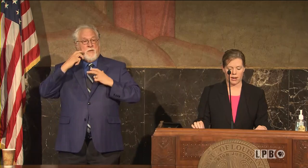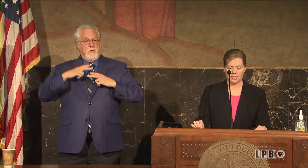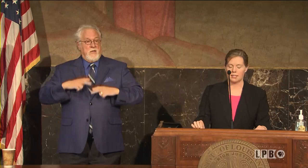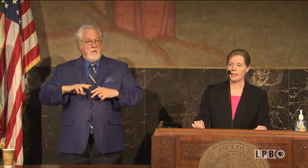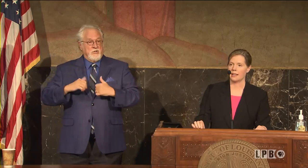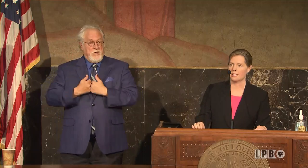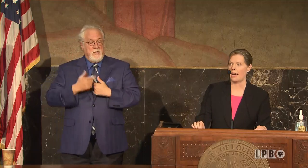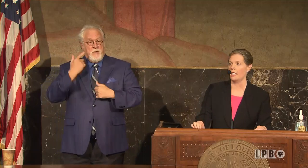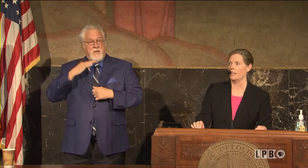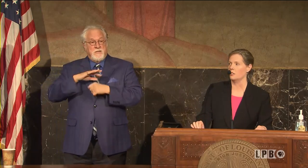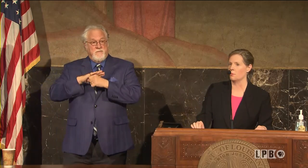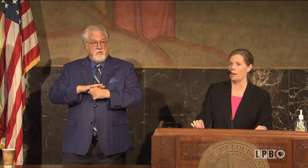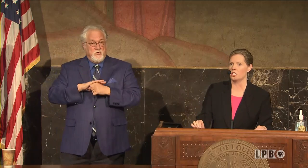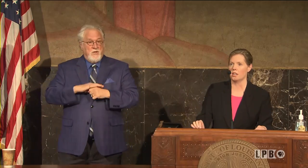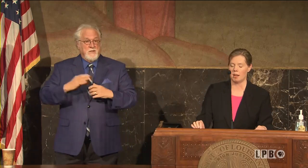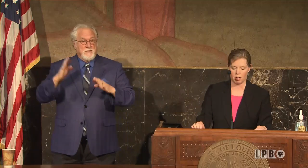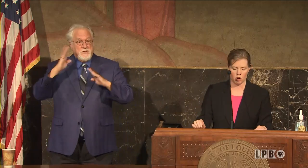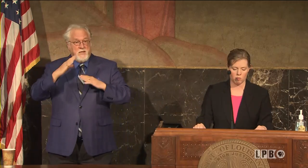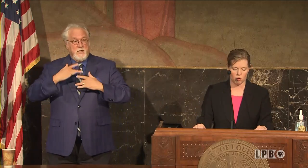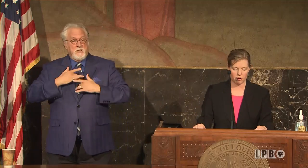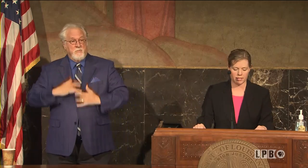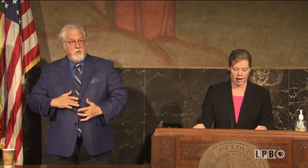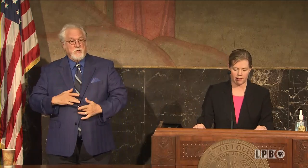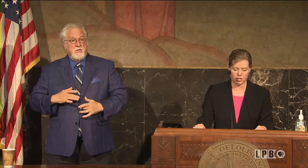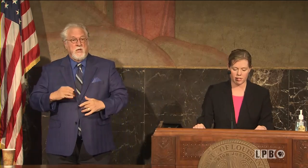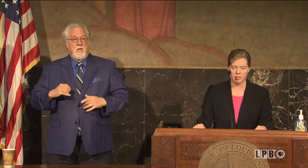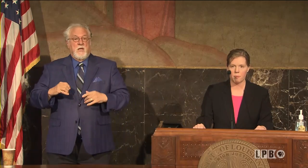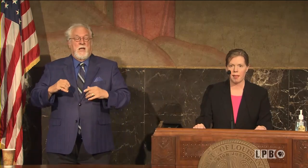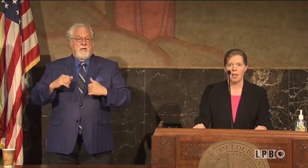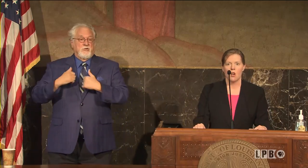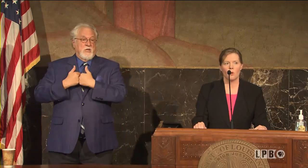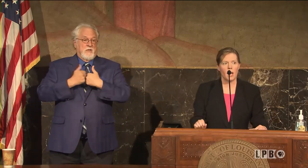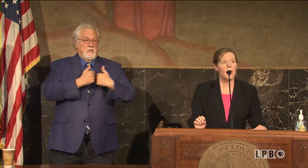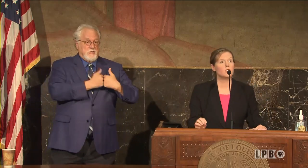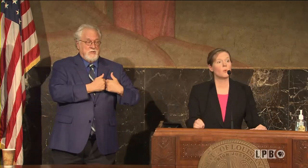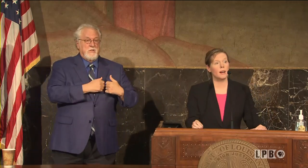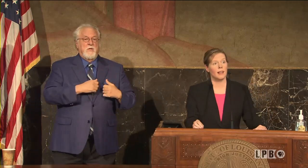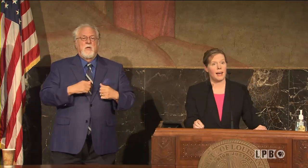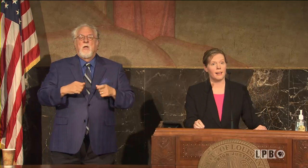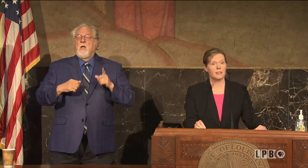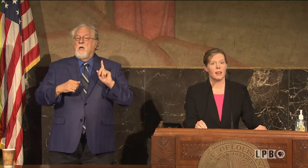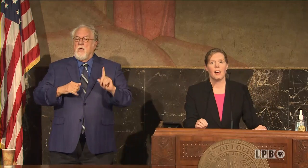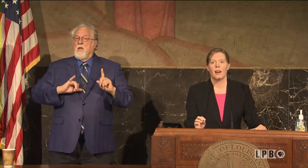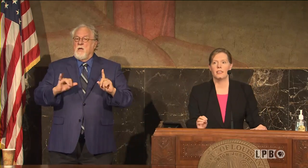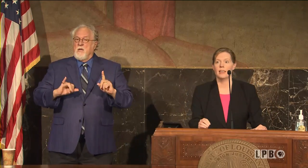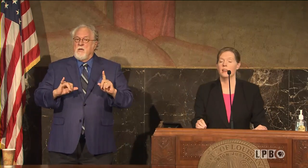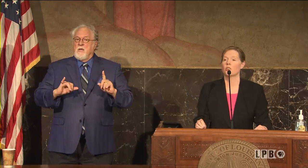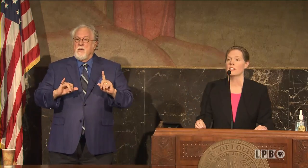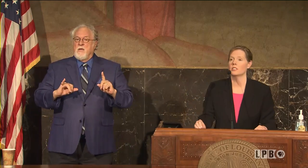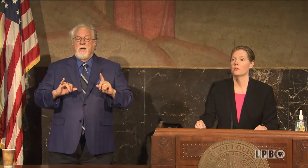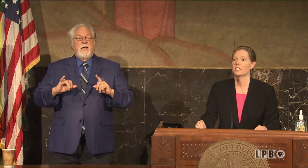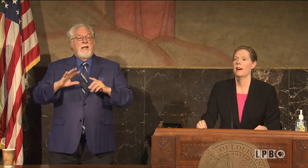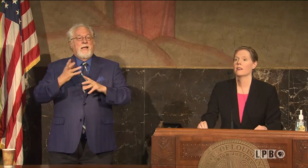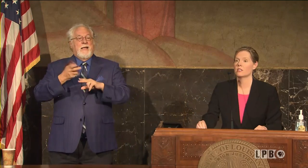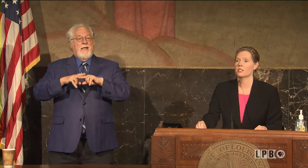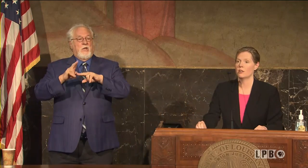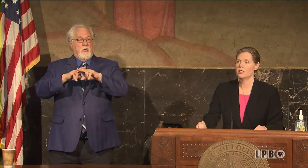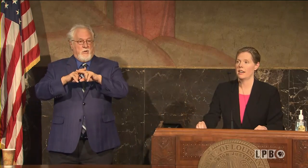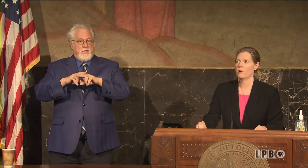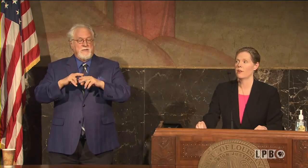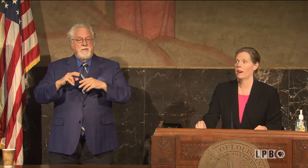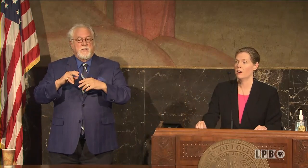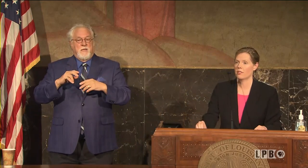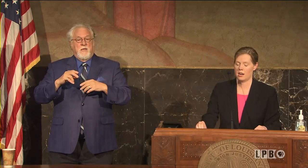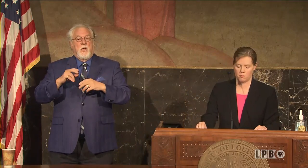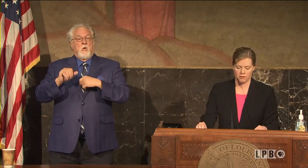of stress, anxiety, depression, and comorbid challenges, as well as the increased risk factors